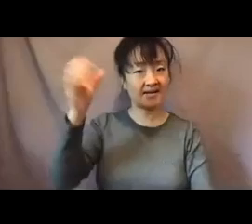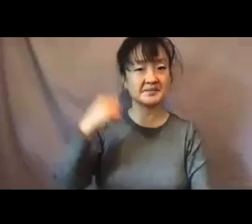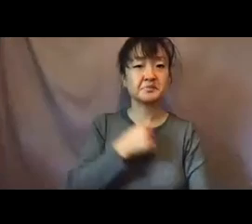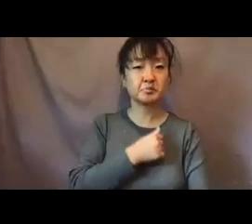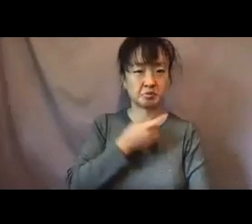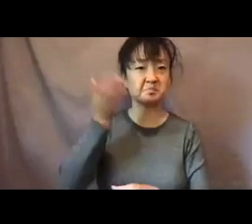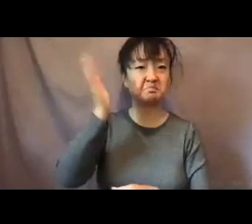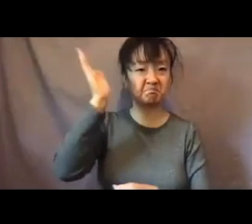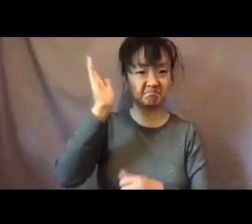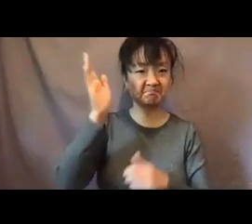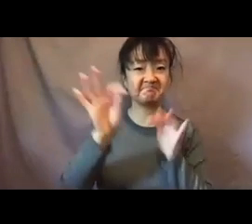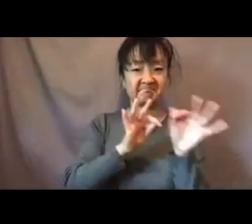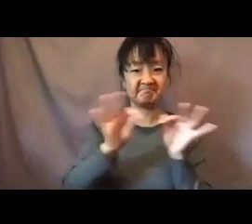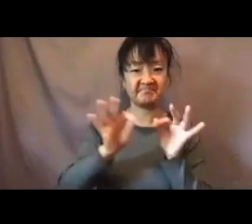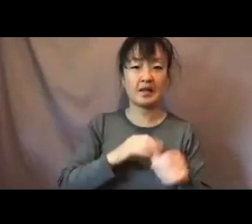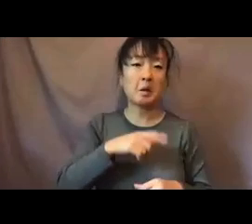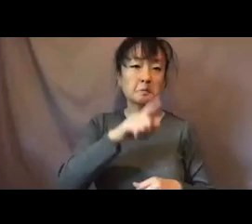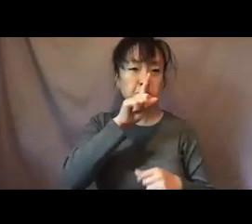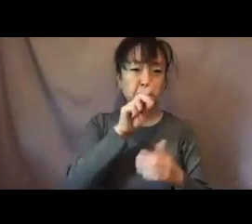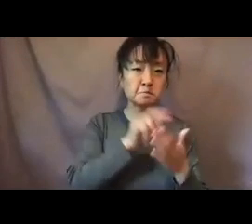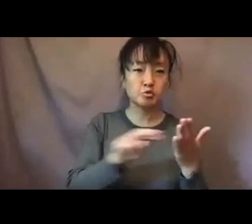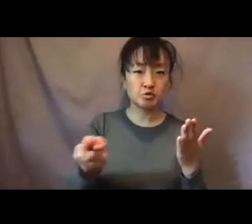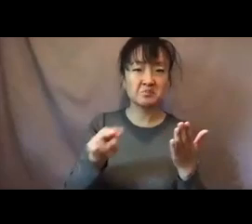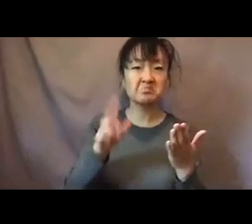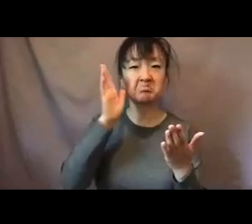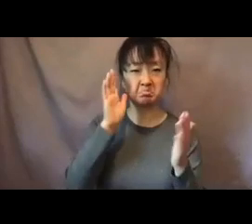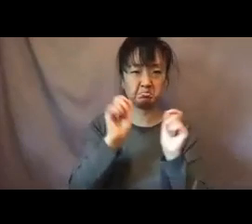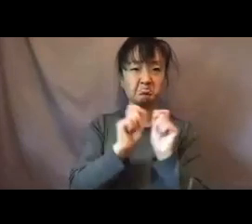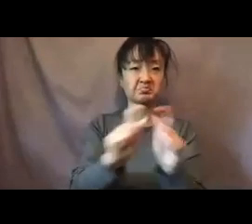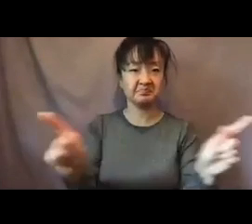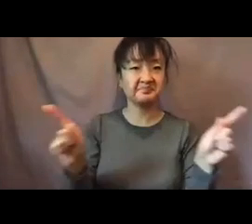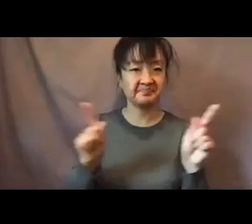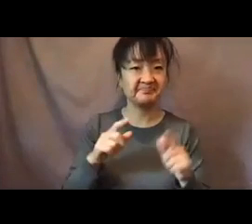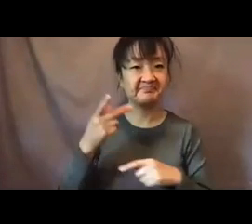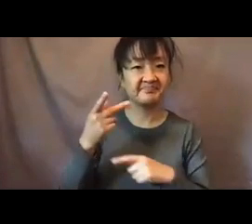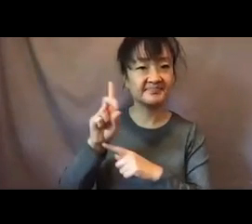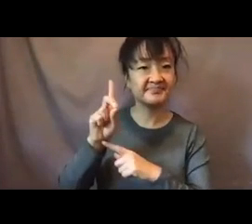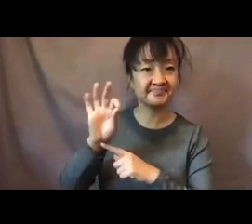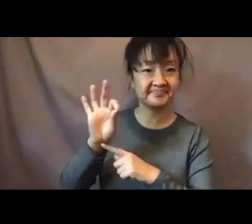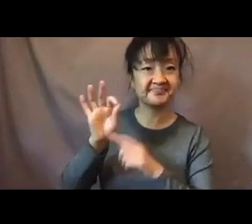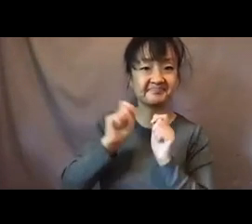I won't read through them, but you'll have them when I get the PDFs out to you.